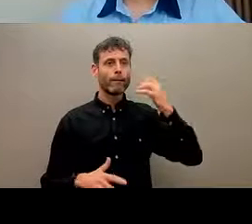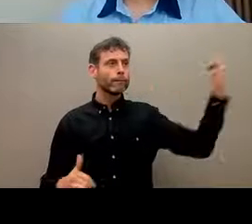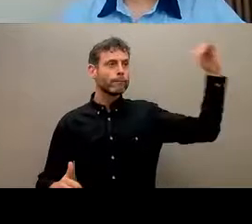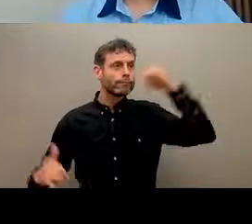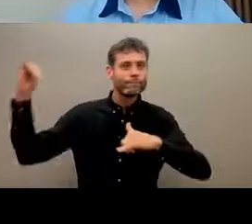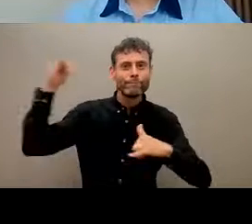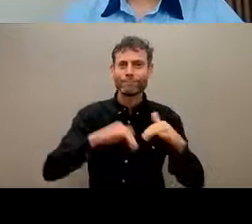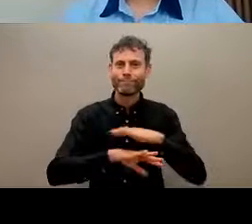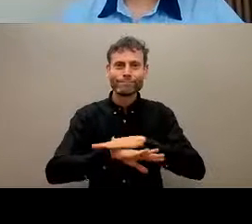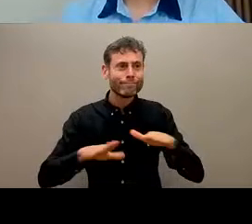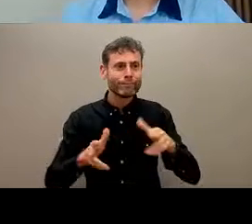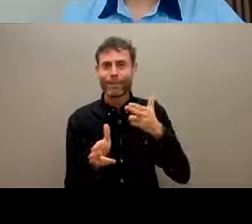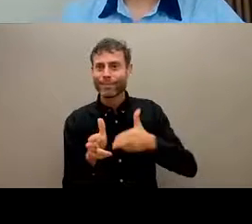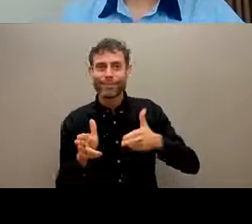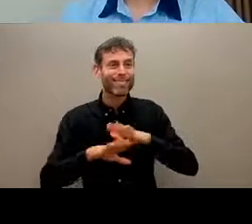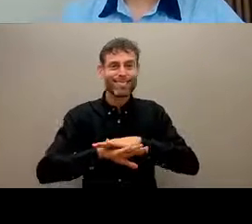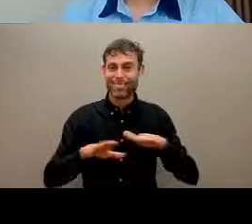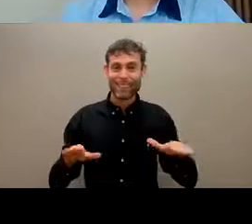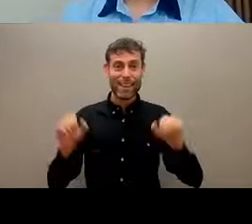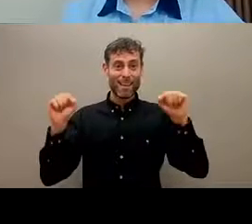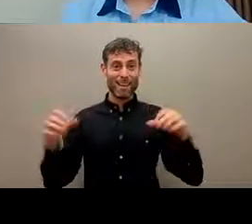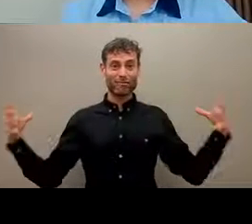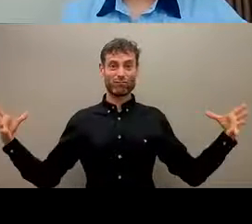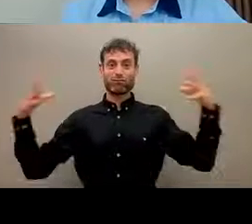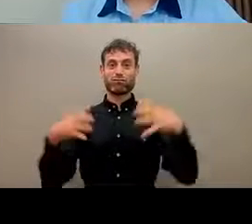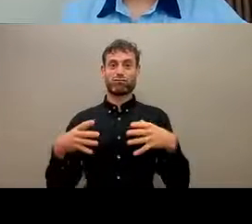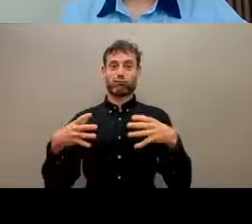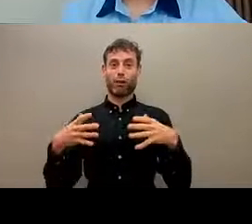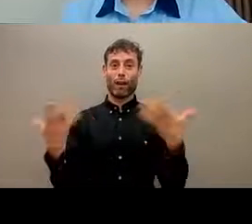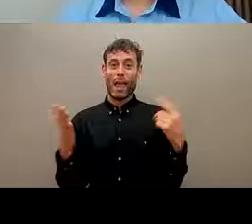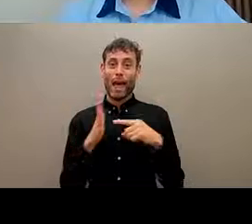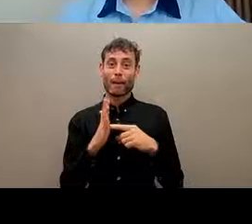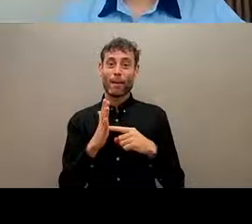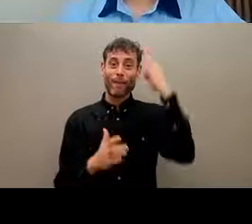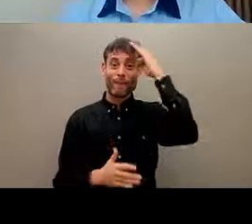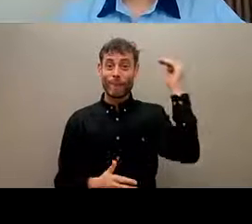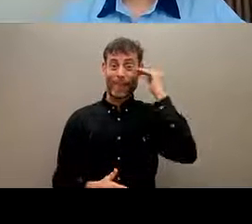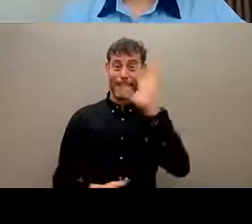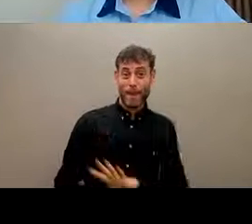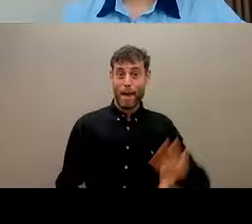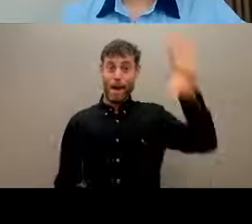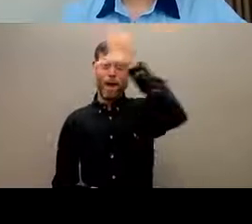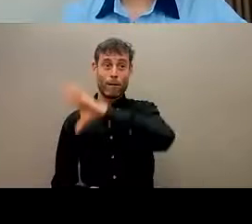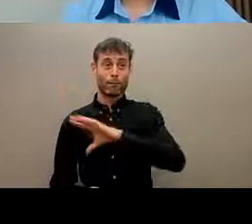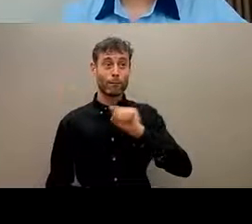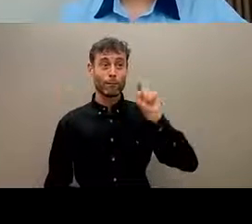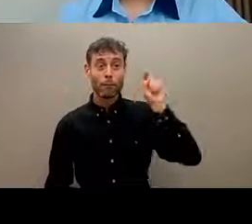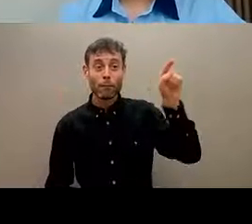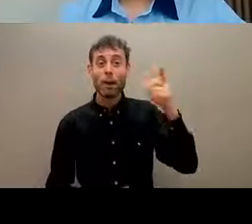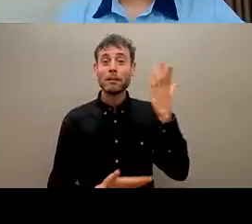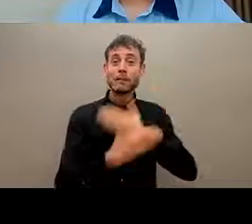the students from like different provinces in Vietnam, like people with disabilities, people from poor backgrounds and